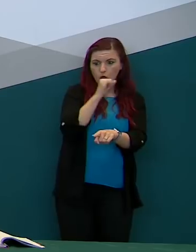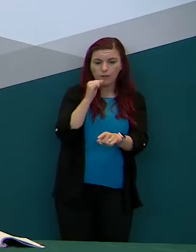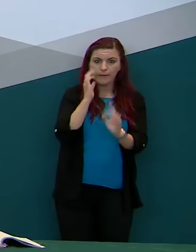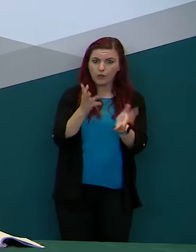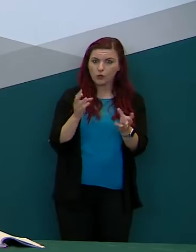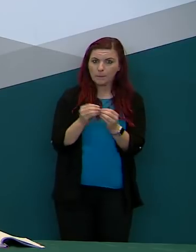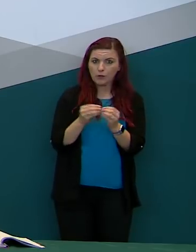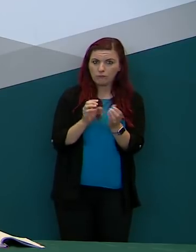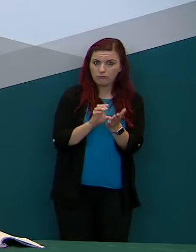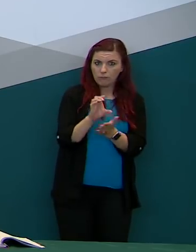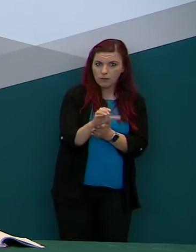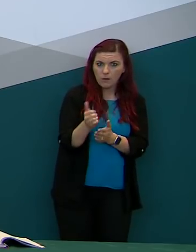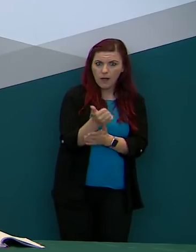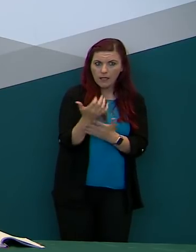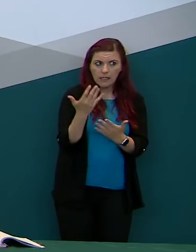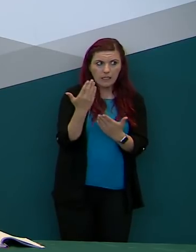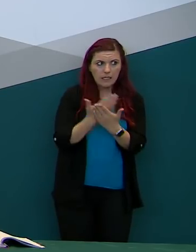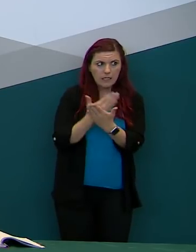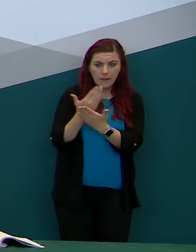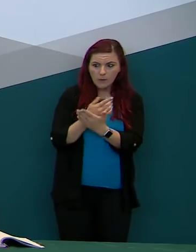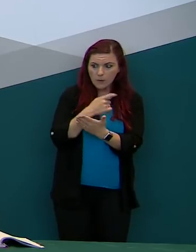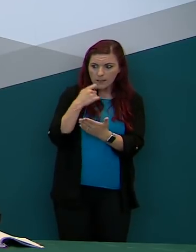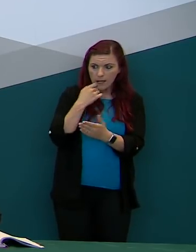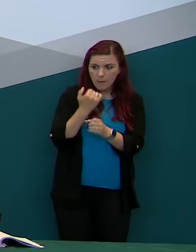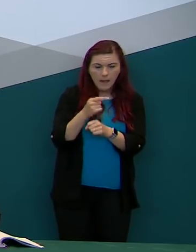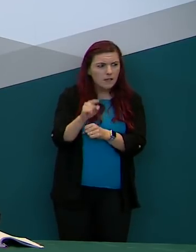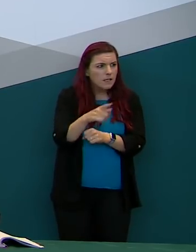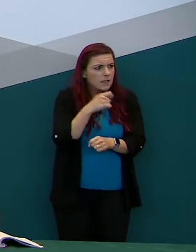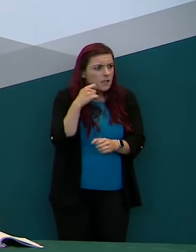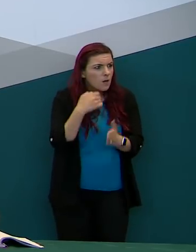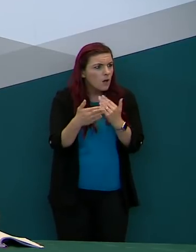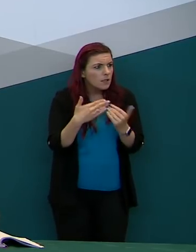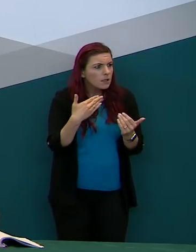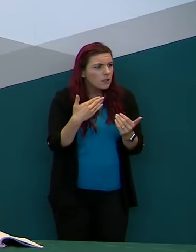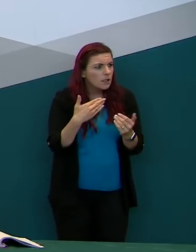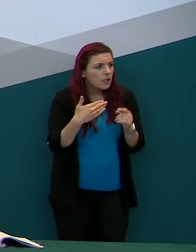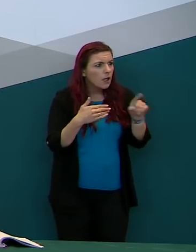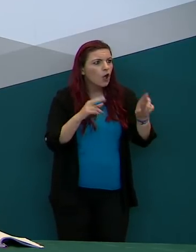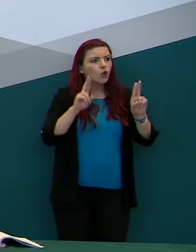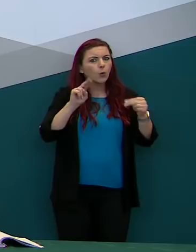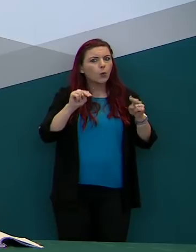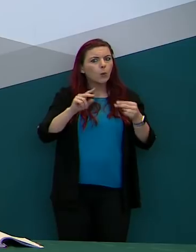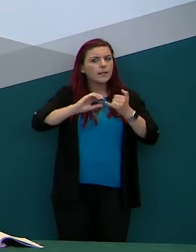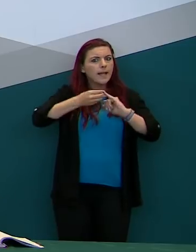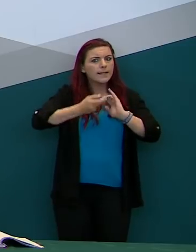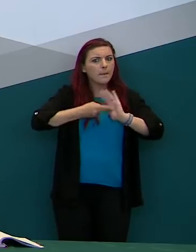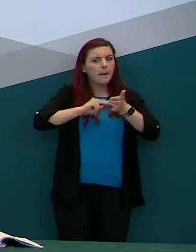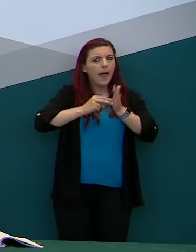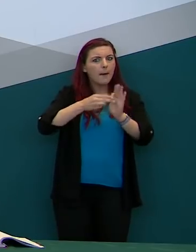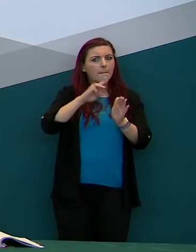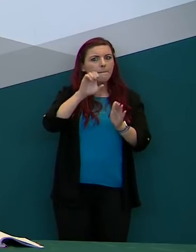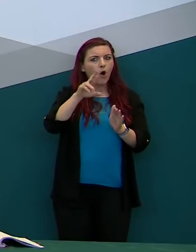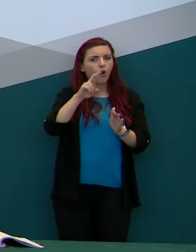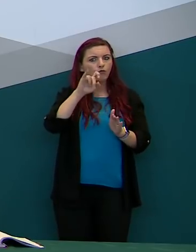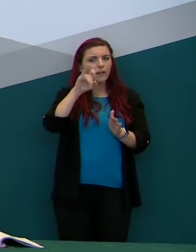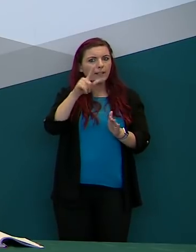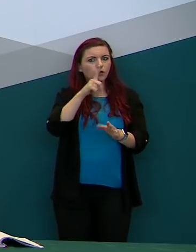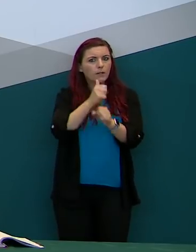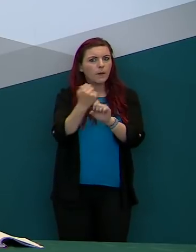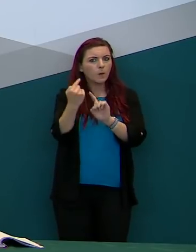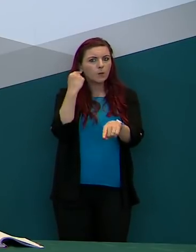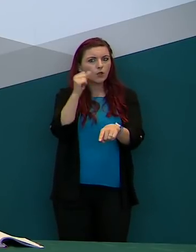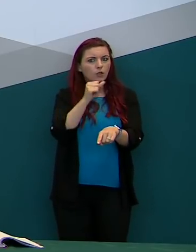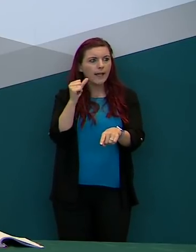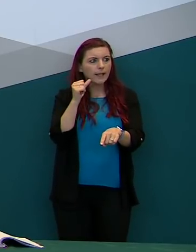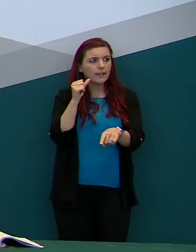there an update on where that is at? Sorry, on the testing? The new testing plan that Paul Reid, he alluded to it on Sunday. He said it